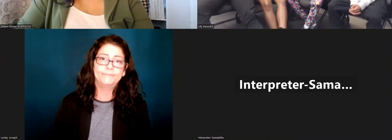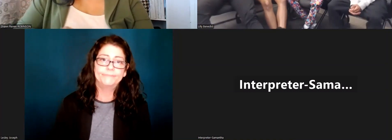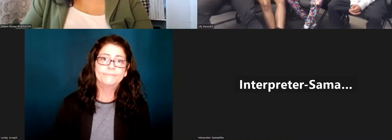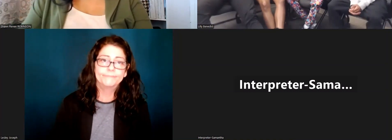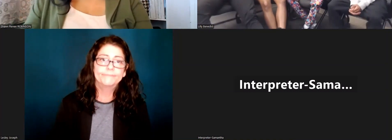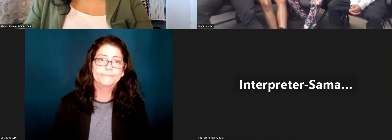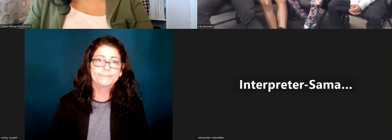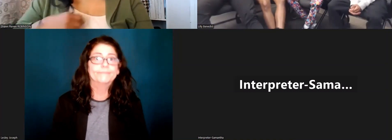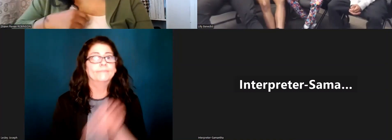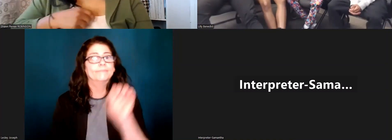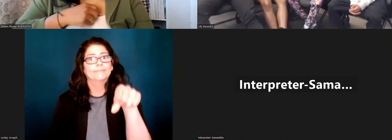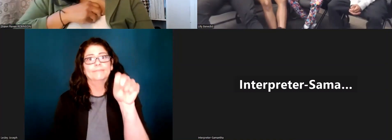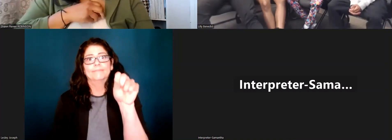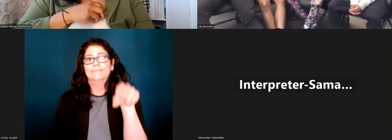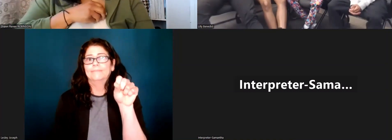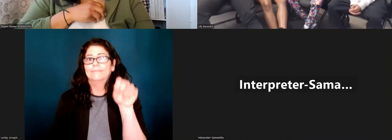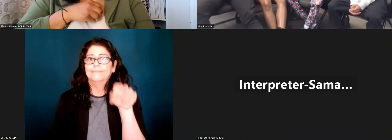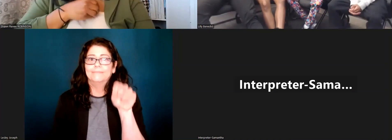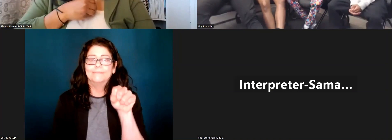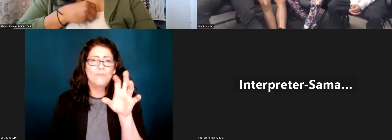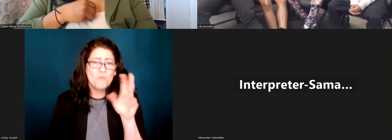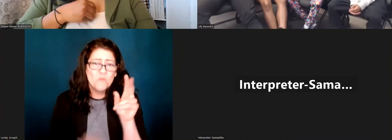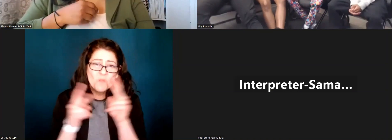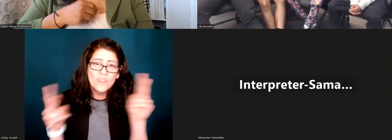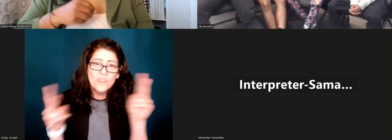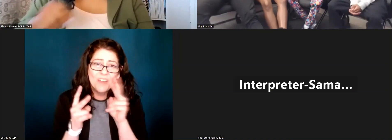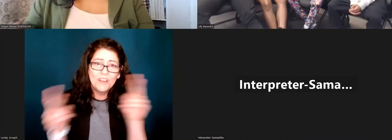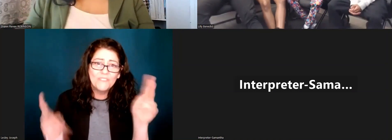saying. Yeah, that's very, very true.